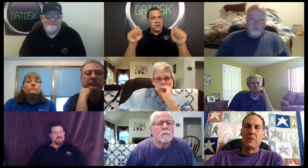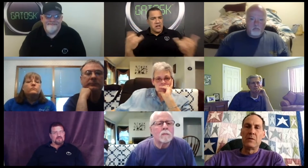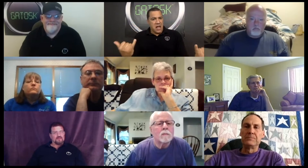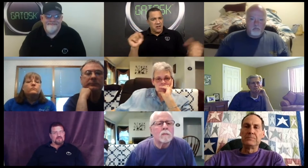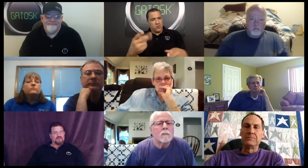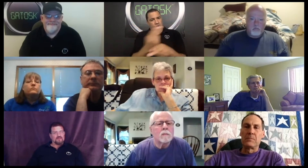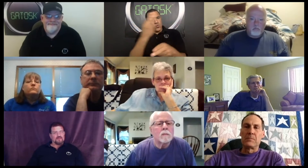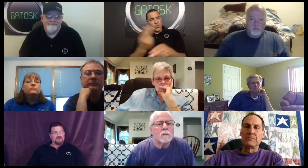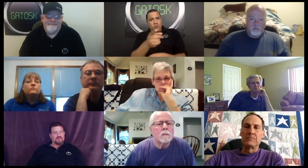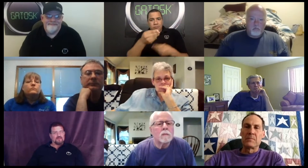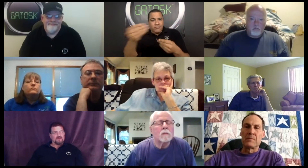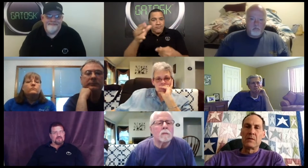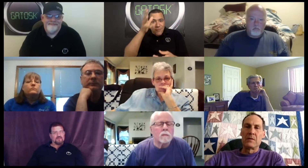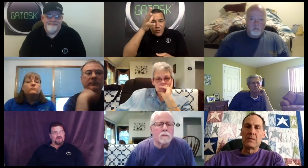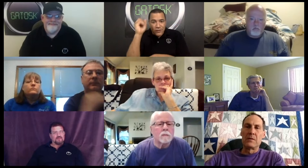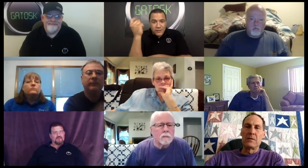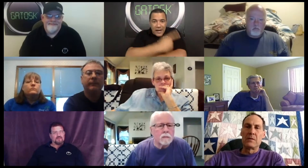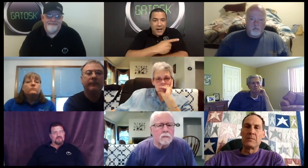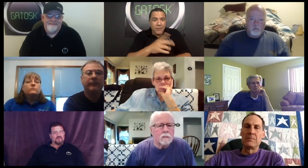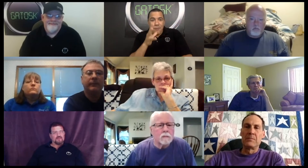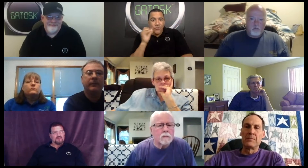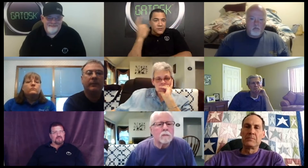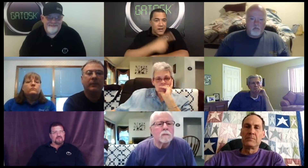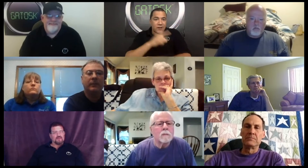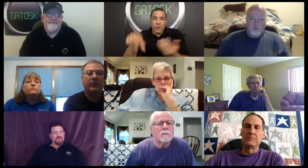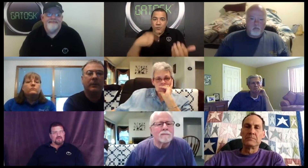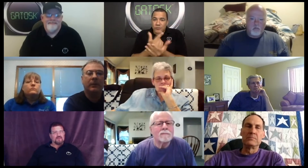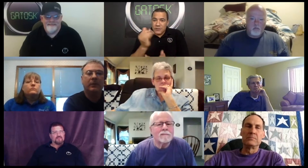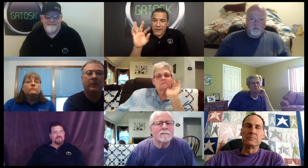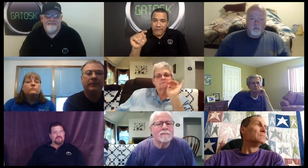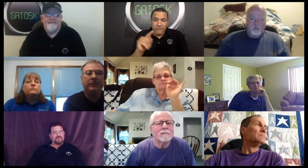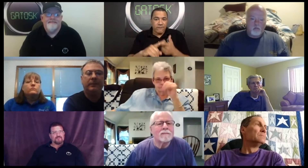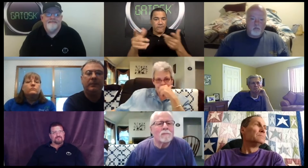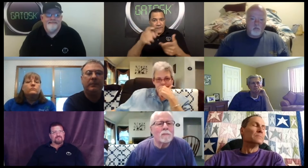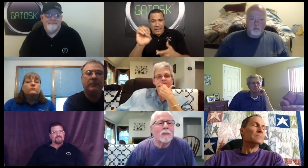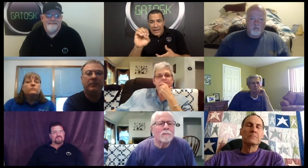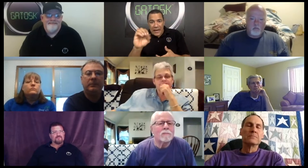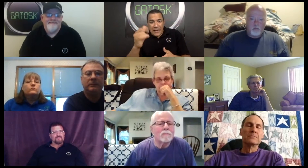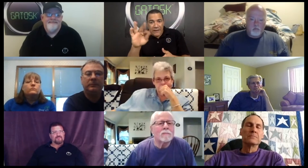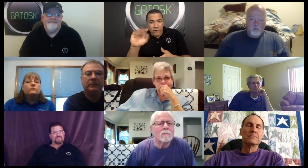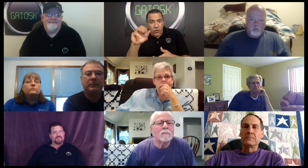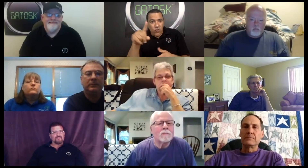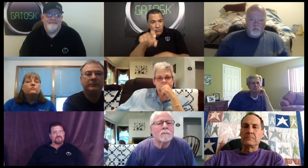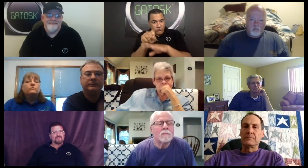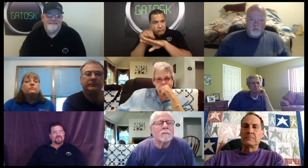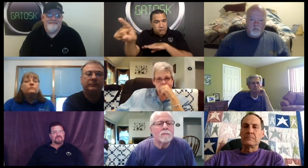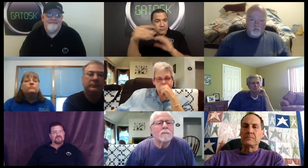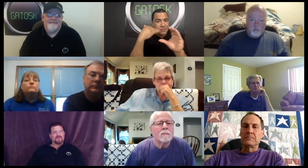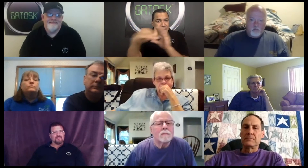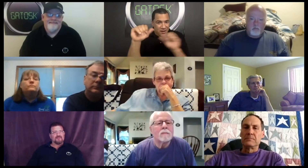you've been spending, you can use that now. You can buy for someone for Mother's Day credit, a gift, or Father's Day, or an e-card. You can send